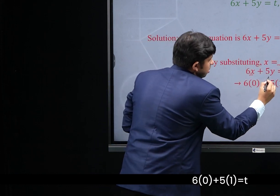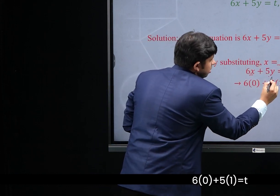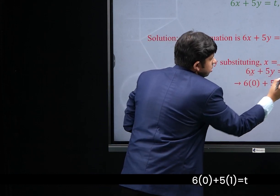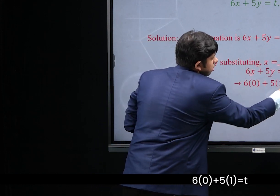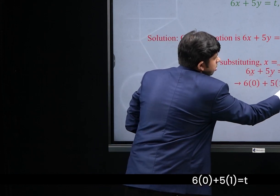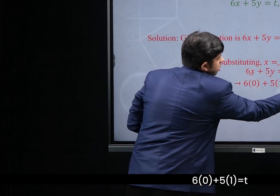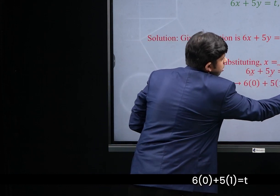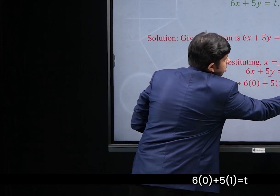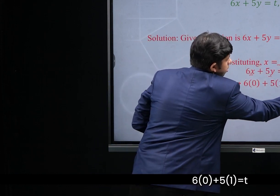to t.